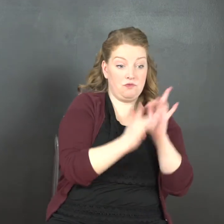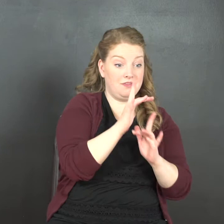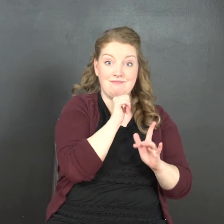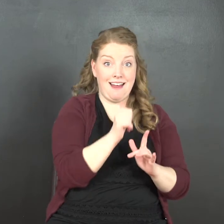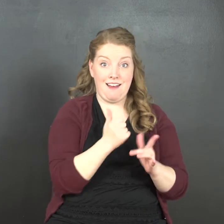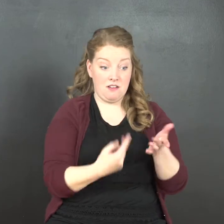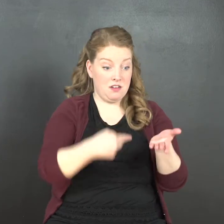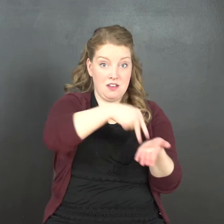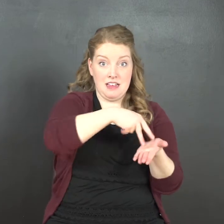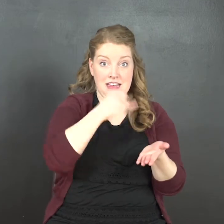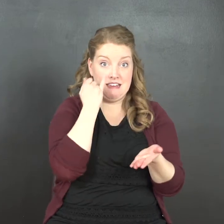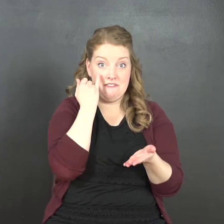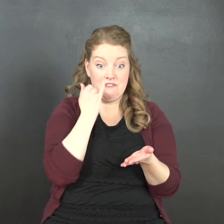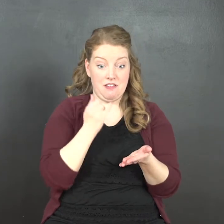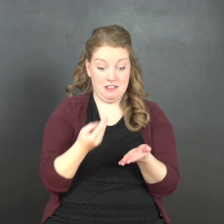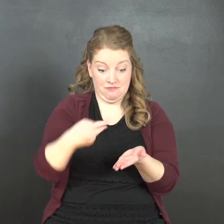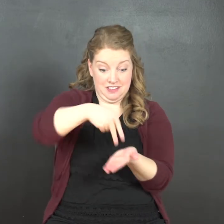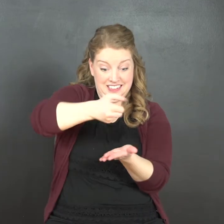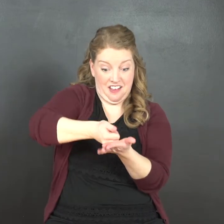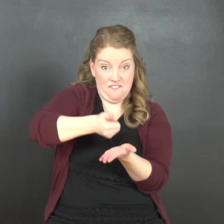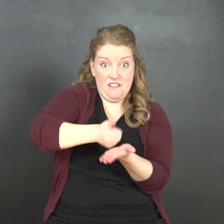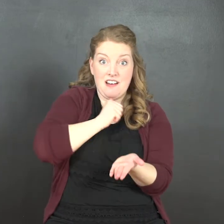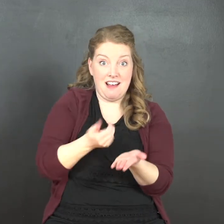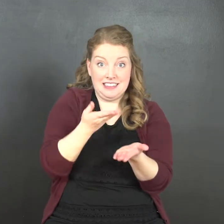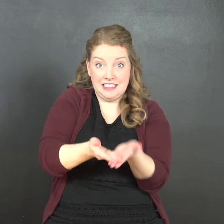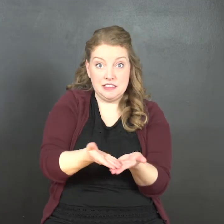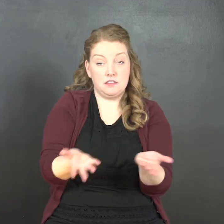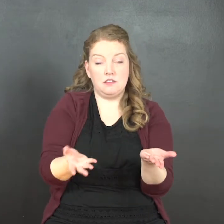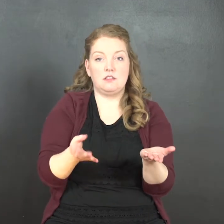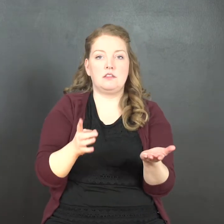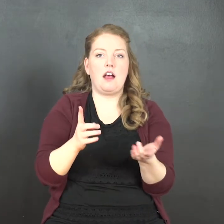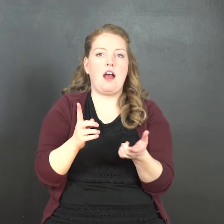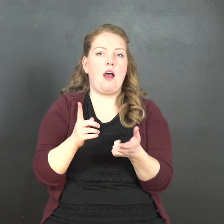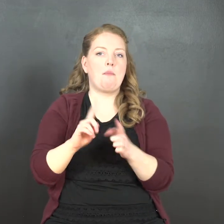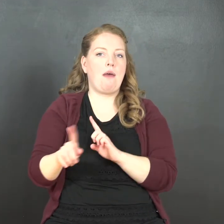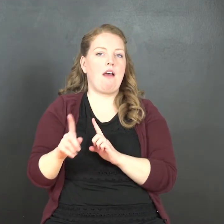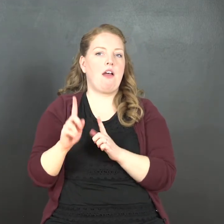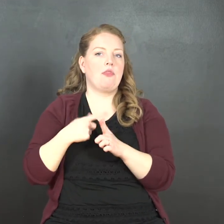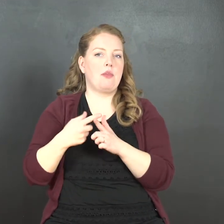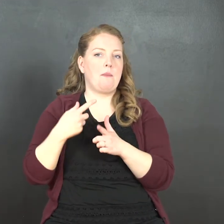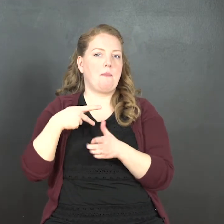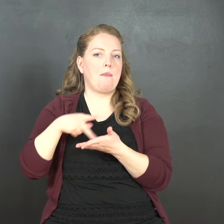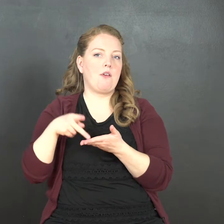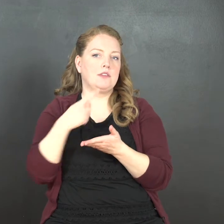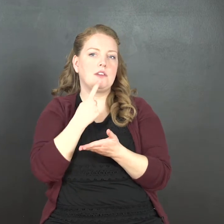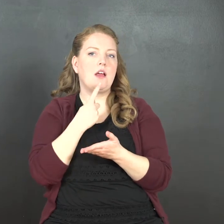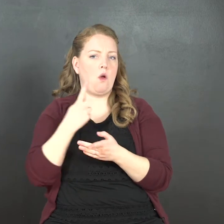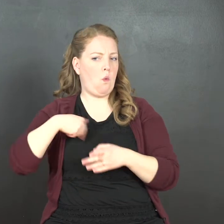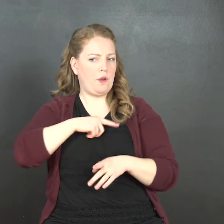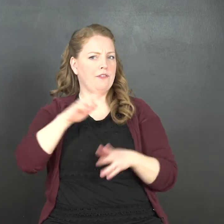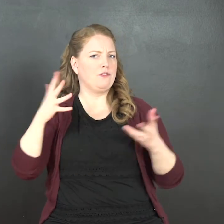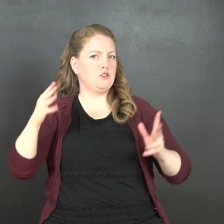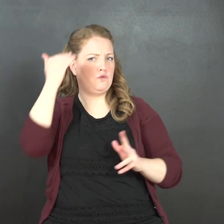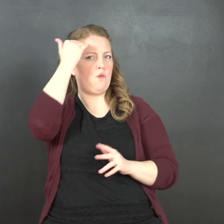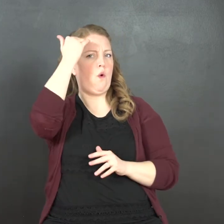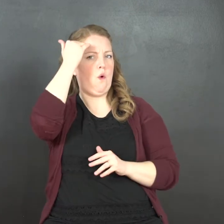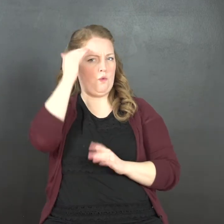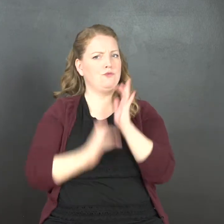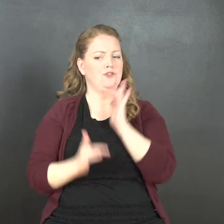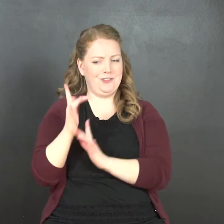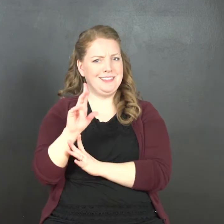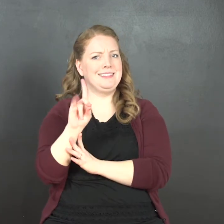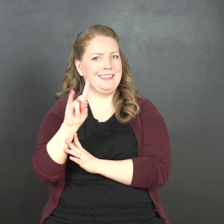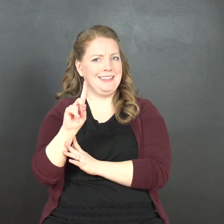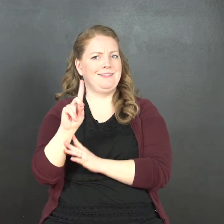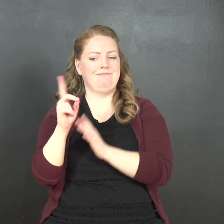resurrection. But then he kind of brings it by full circle to say, but we know that he has risen from the dead. So